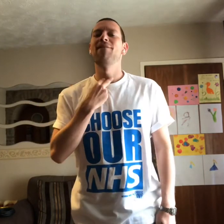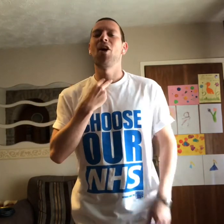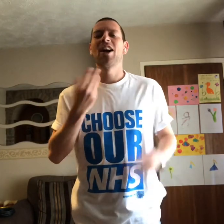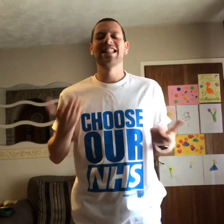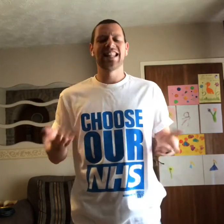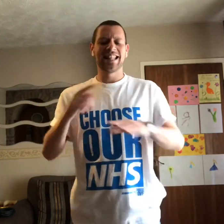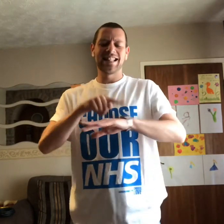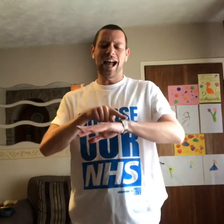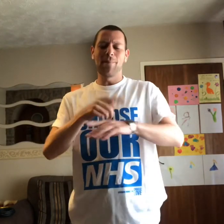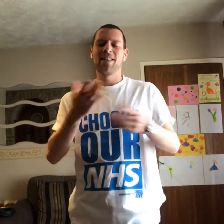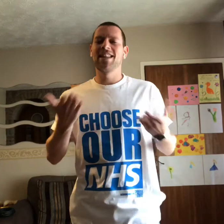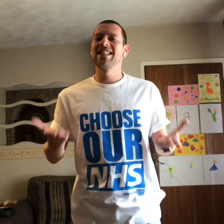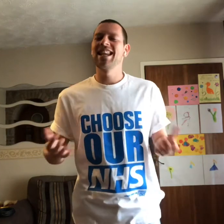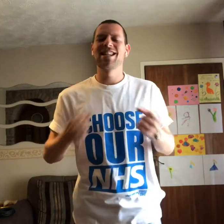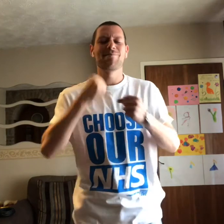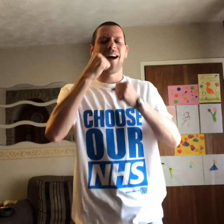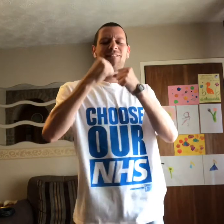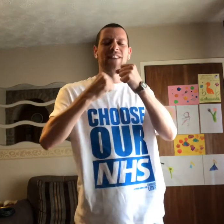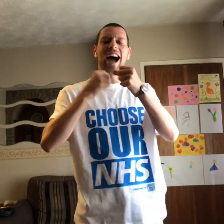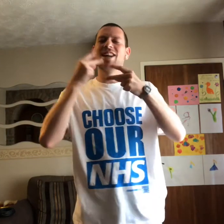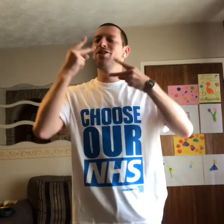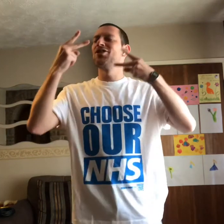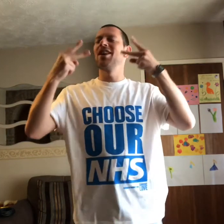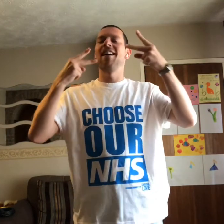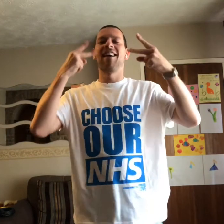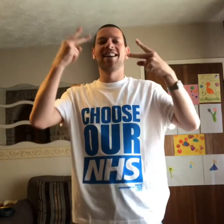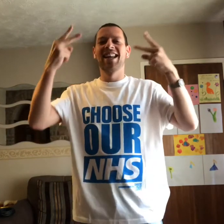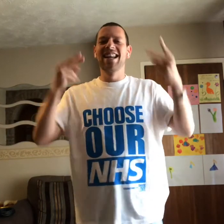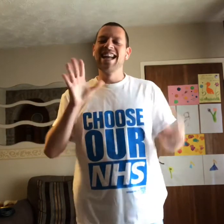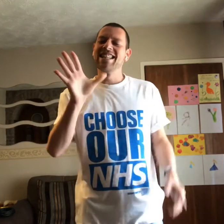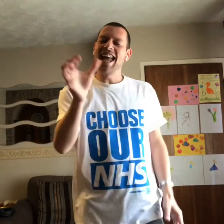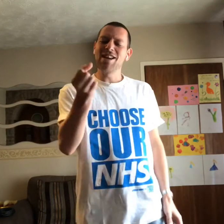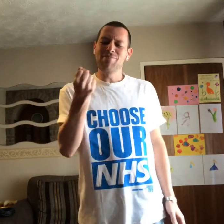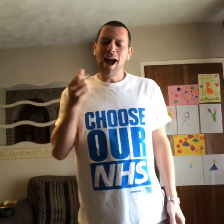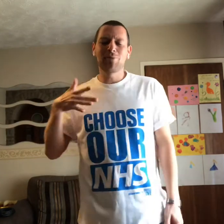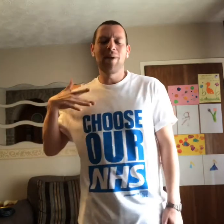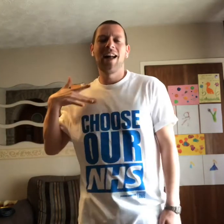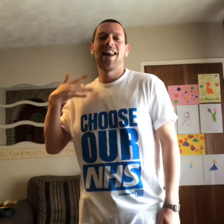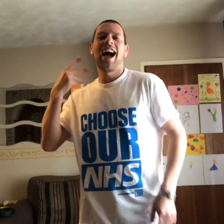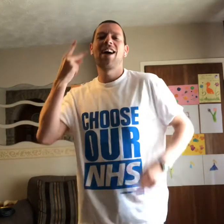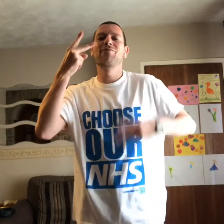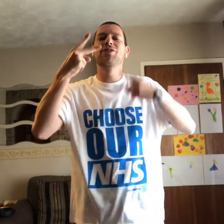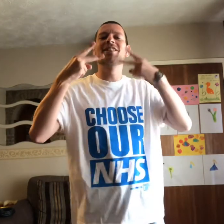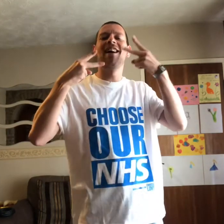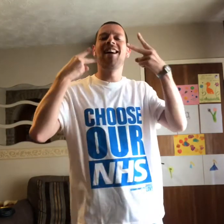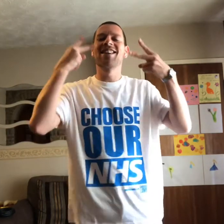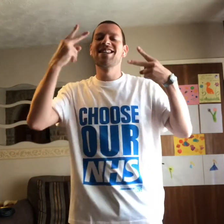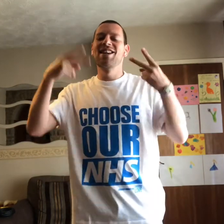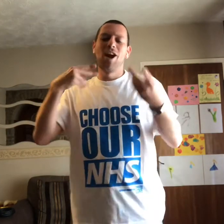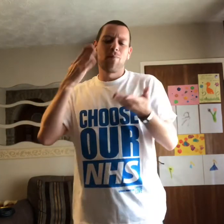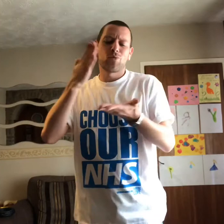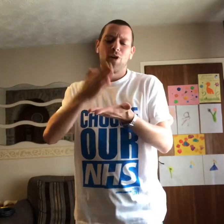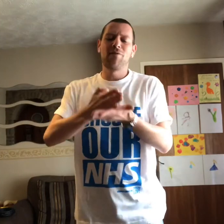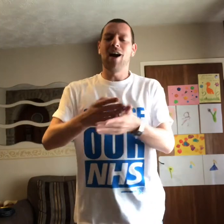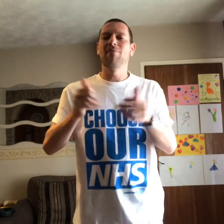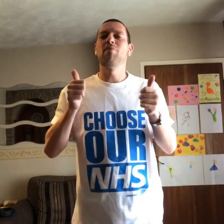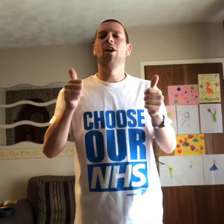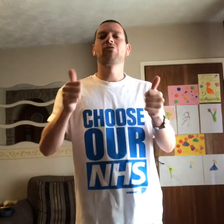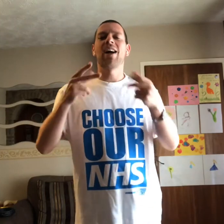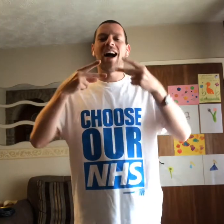voice this time? This is my fight song, take back my life song Prove I'm alright